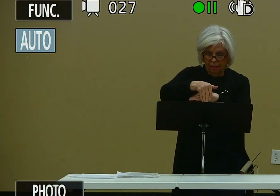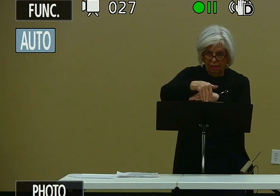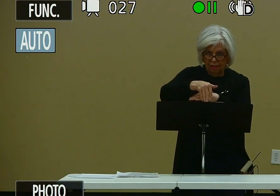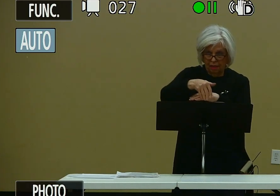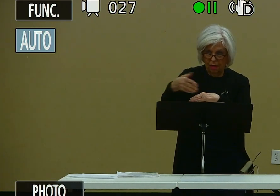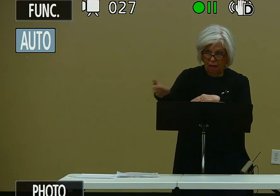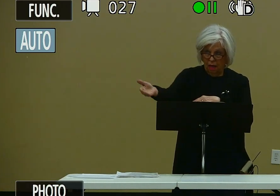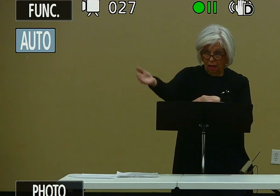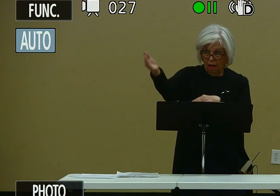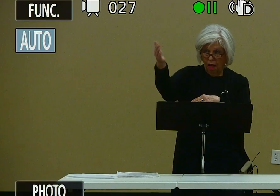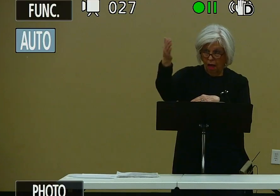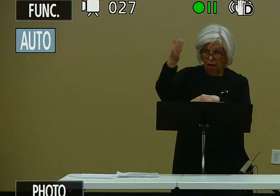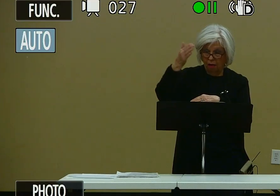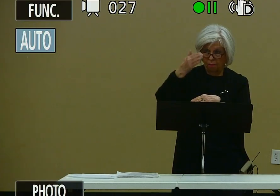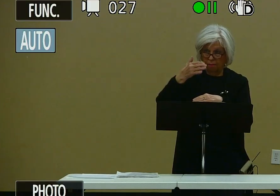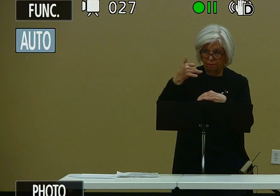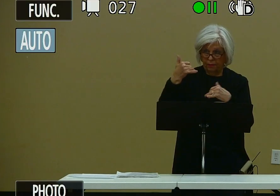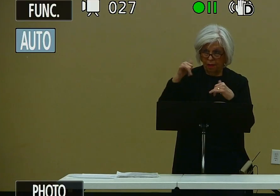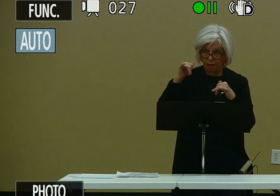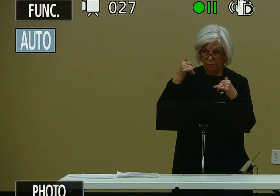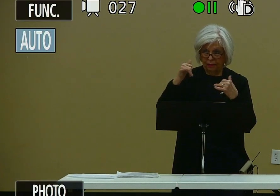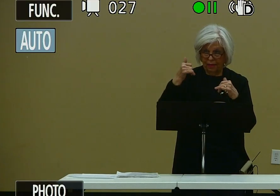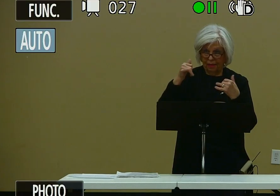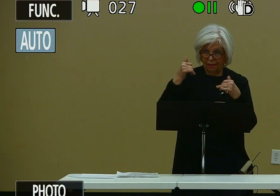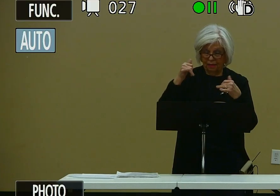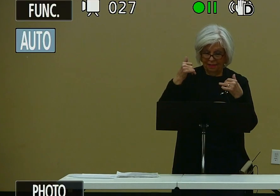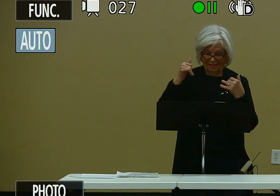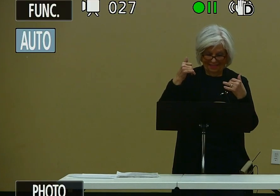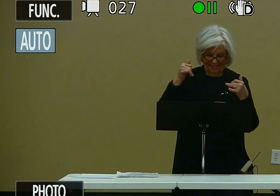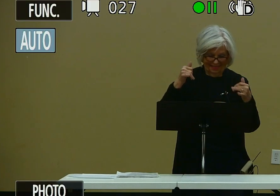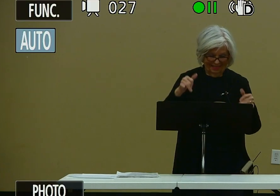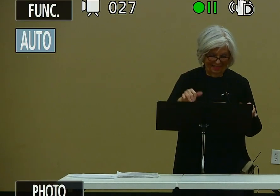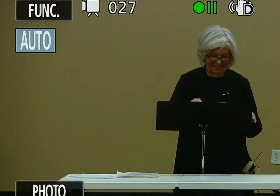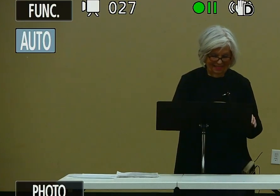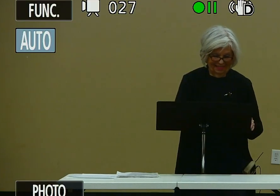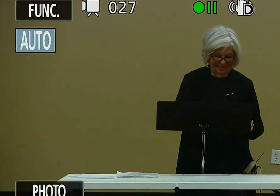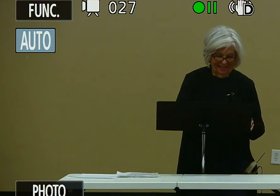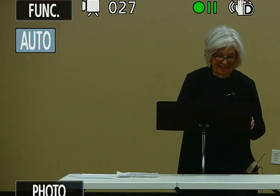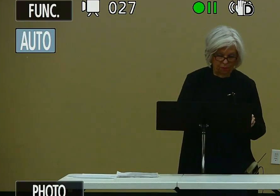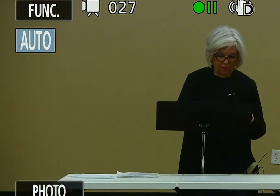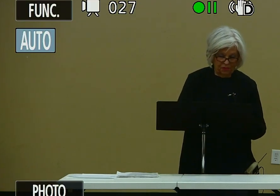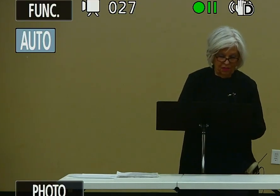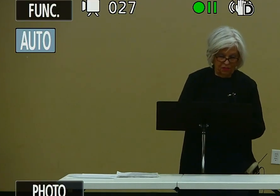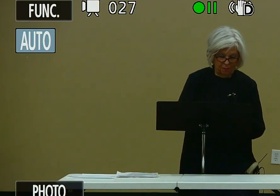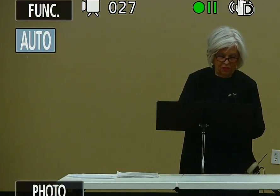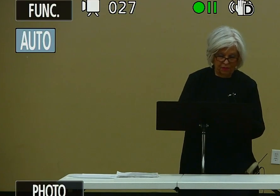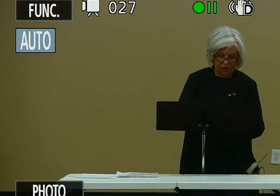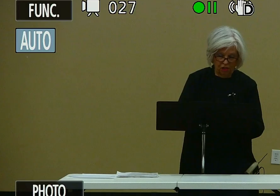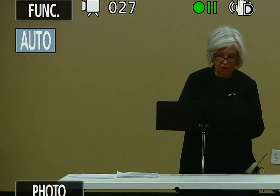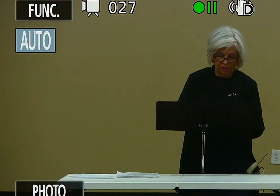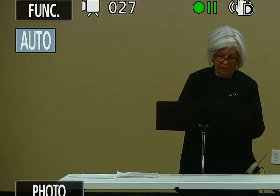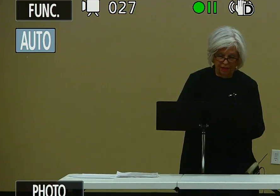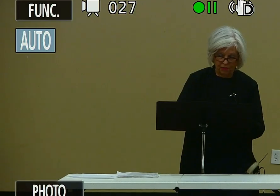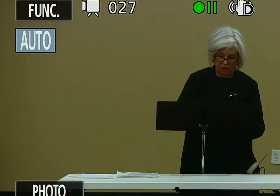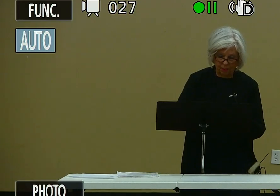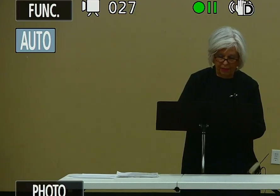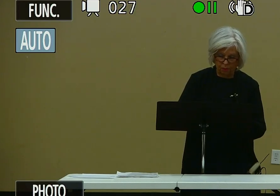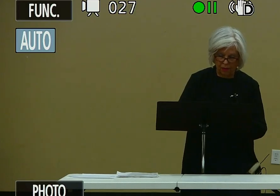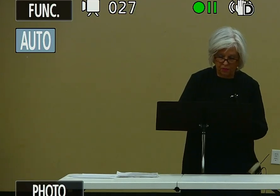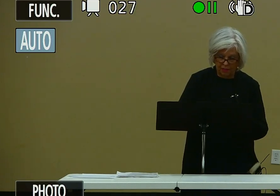night, come play. And what about sentence number 10? The judge forgave and explained why it is easy